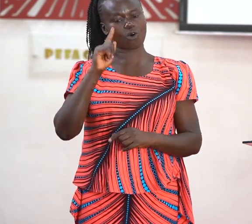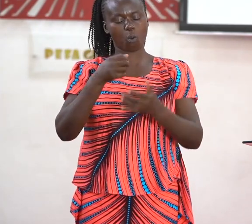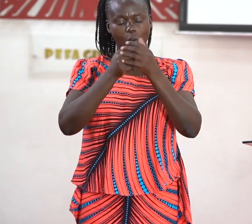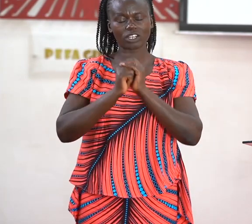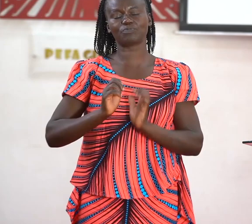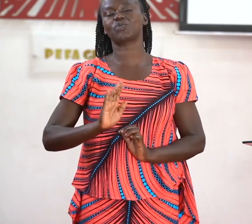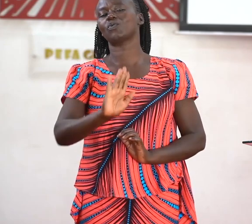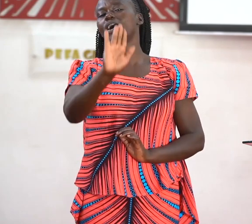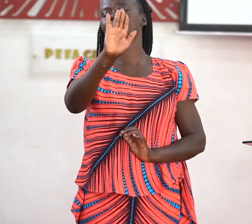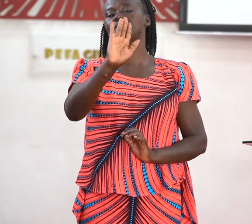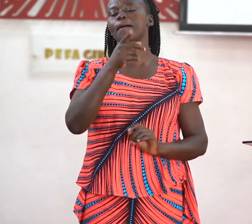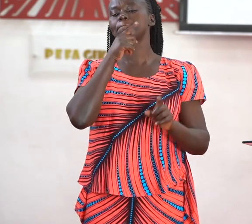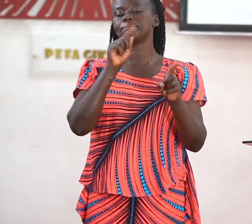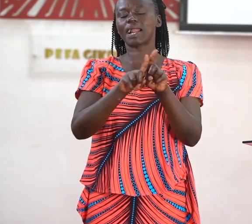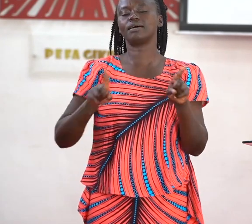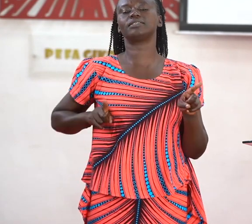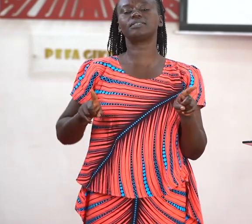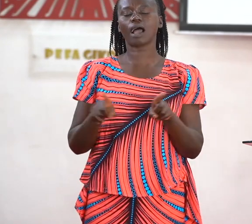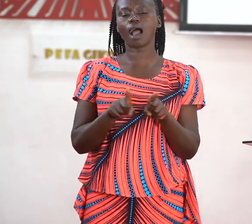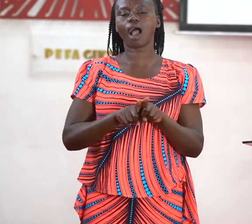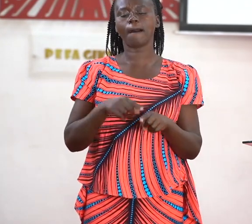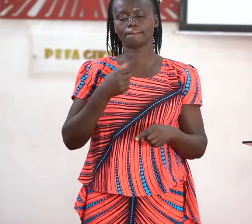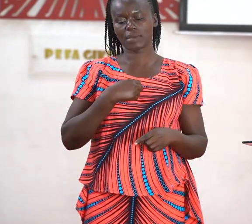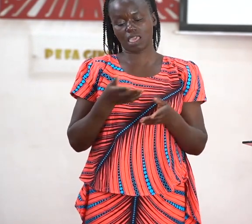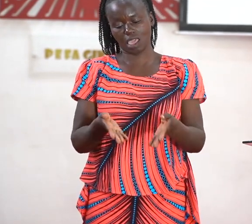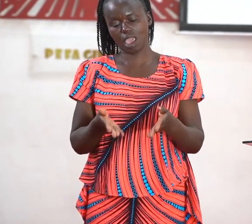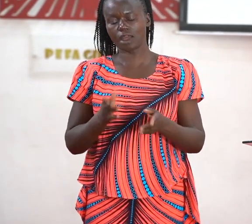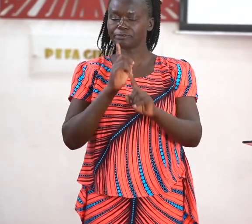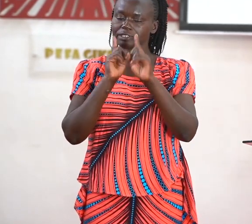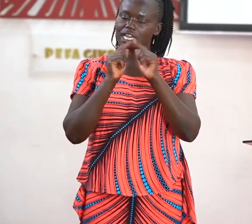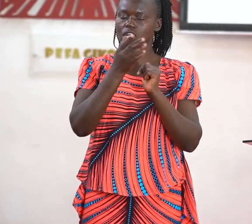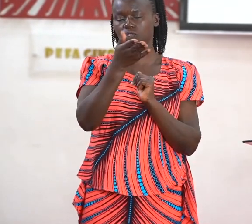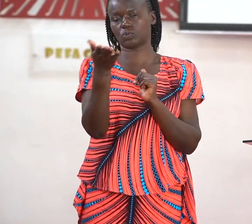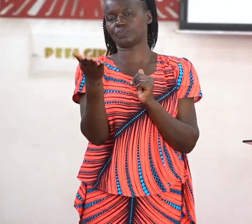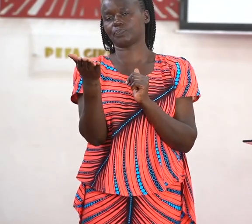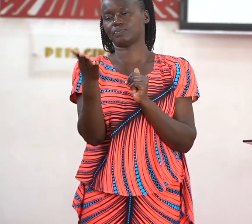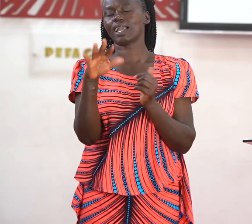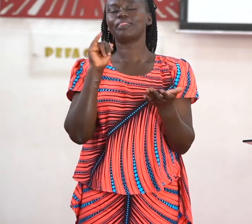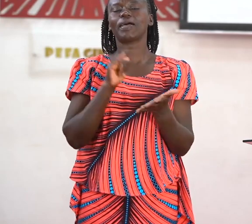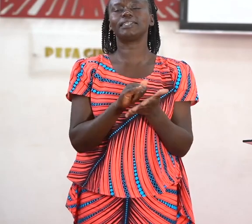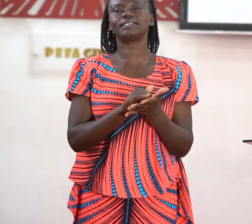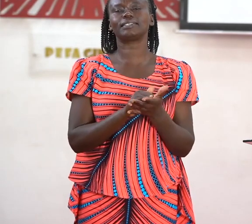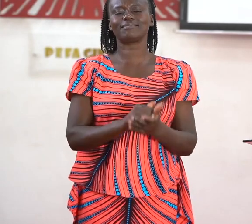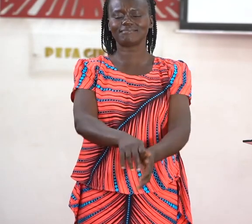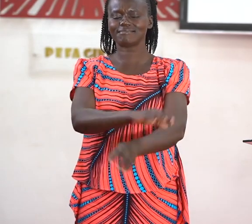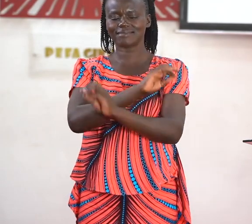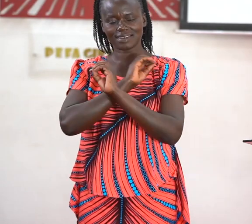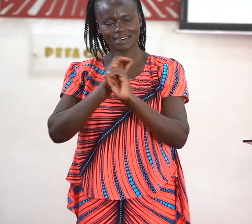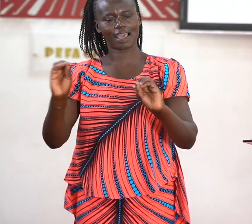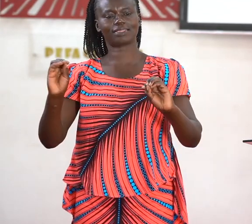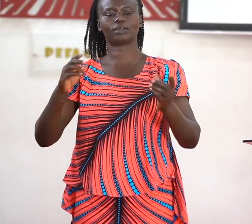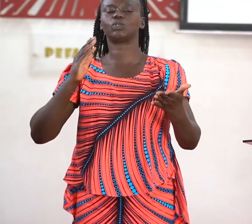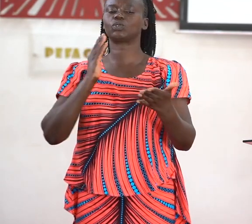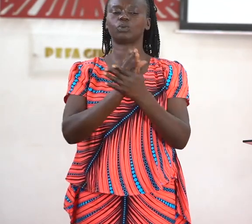worship. So my brother, my sister, I'm here to just tell you that nothing has stopped.